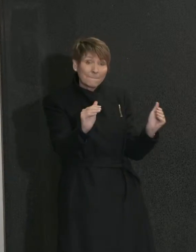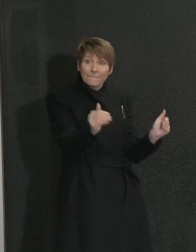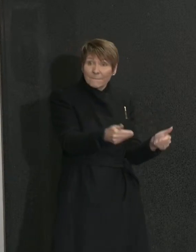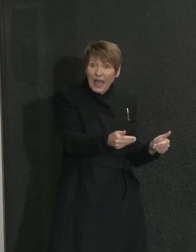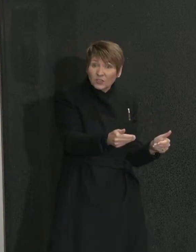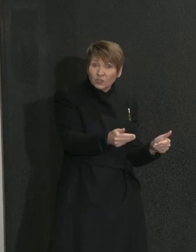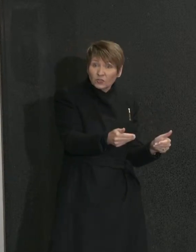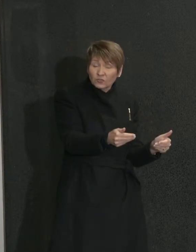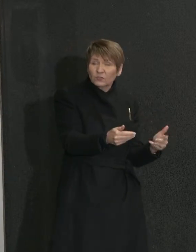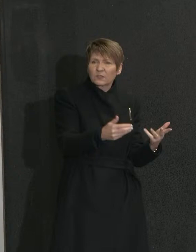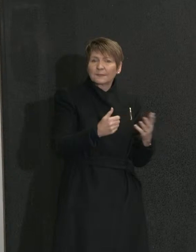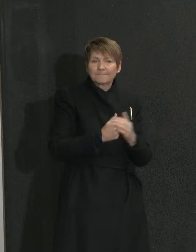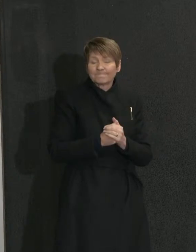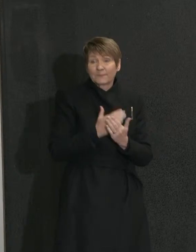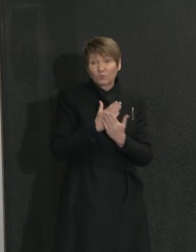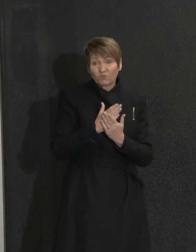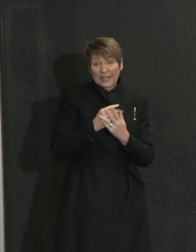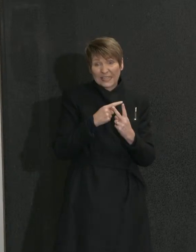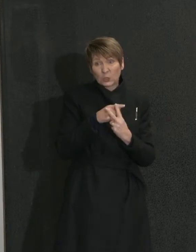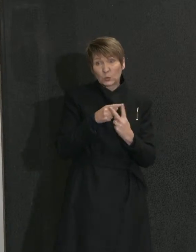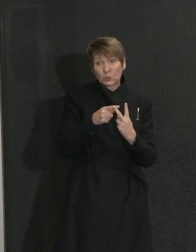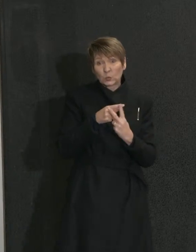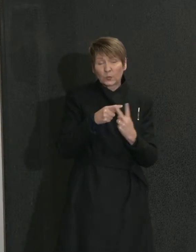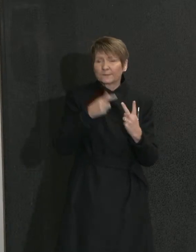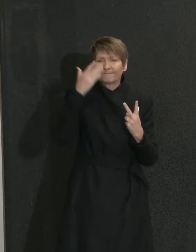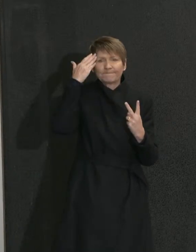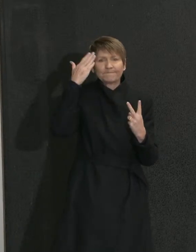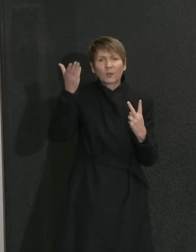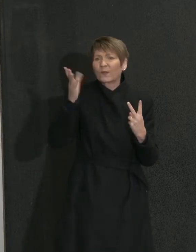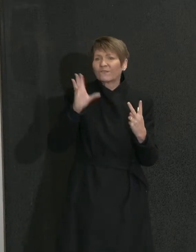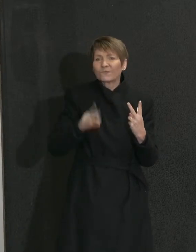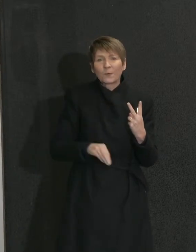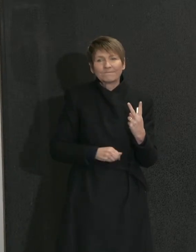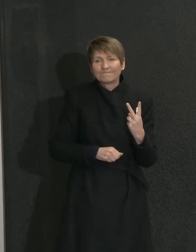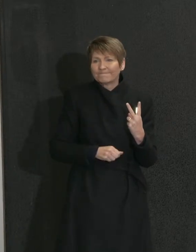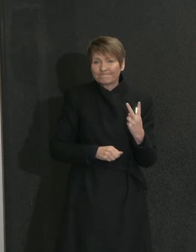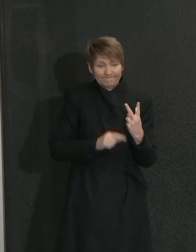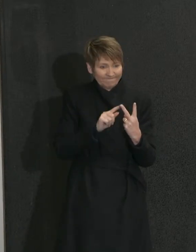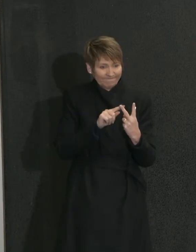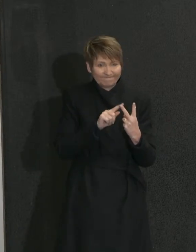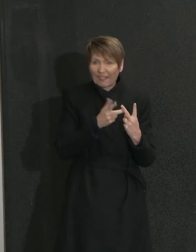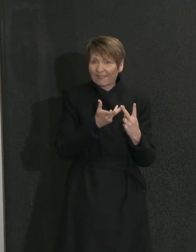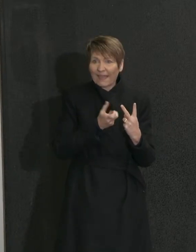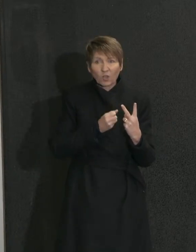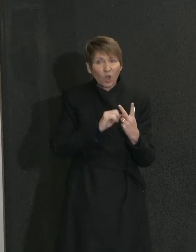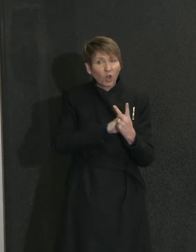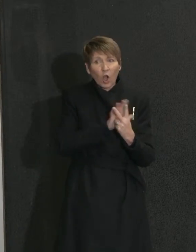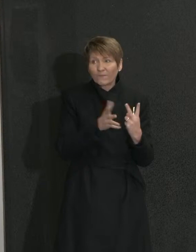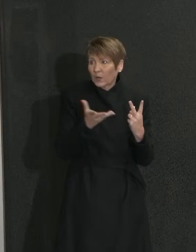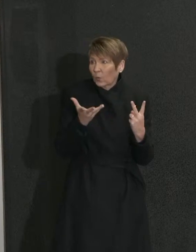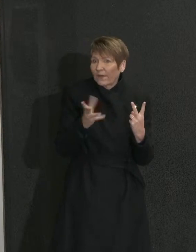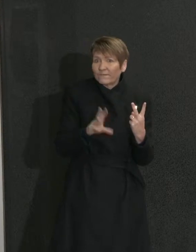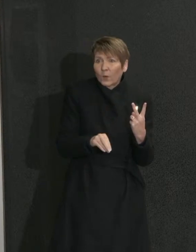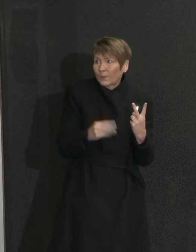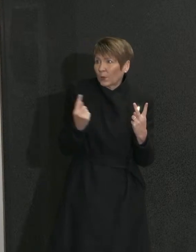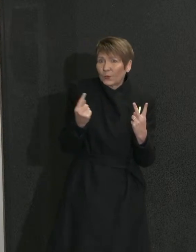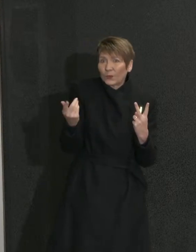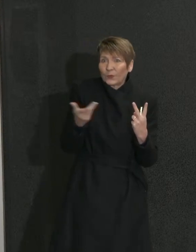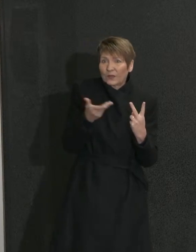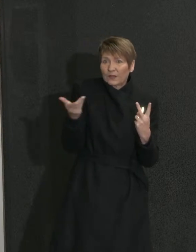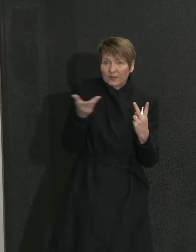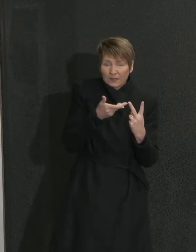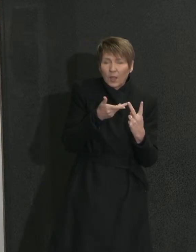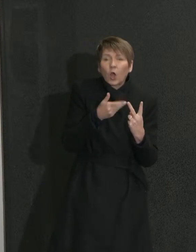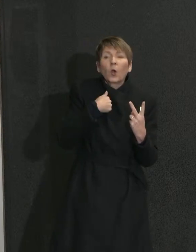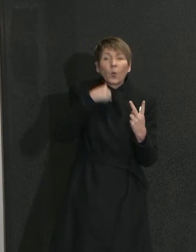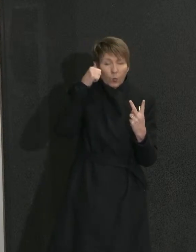These two cases are mystery cases for a reason. We just don't know where they've got it from. We are getting a clearer and clearer picture of who they've given it to,